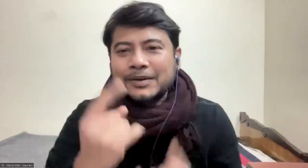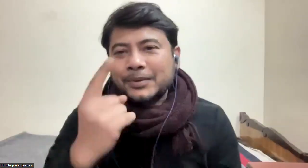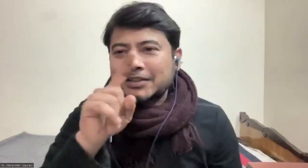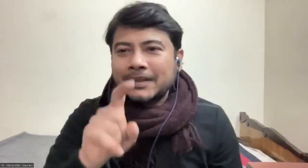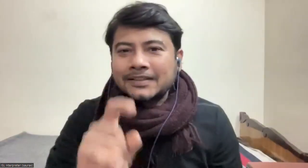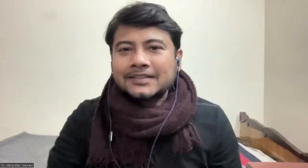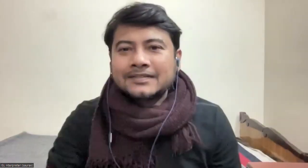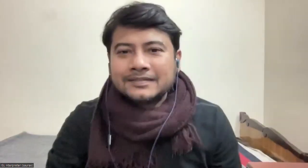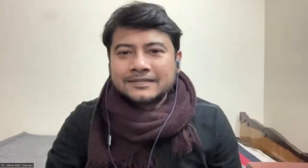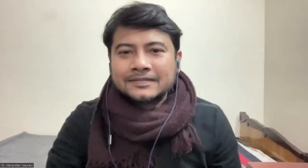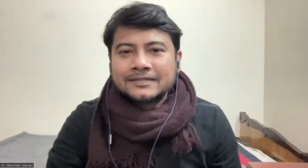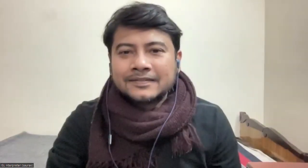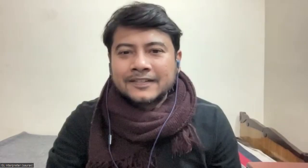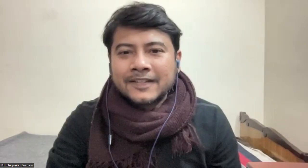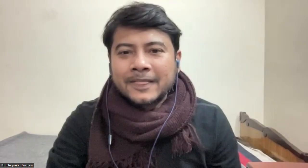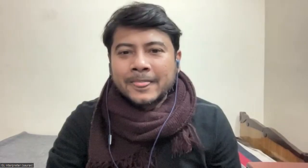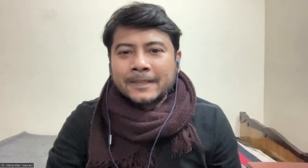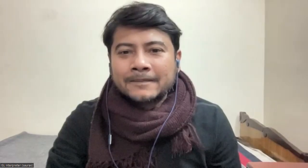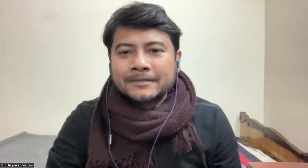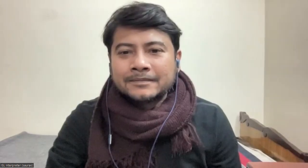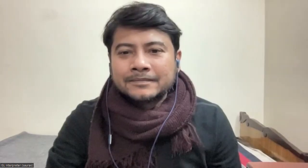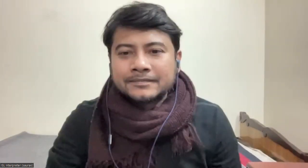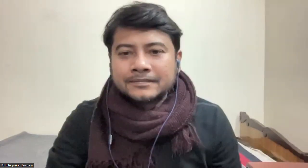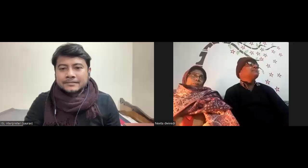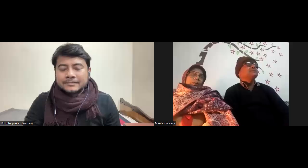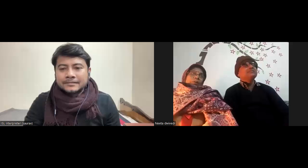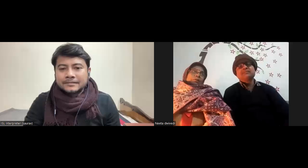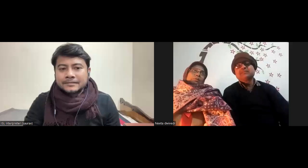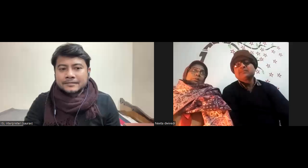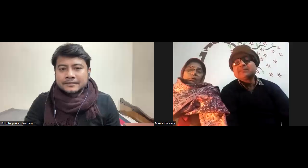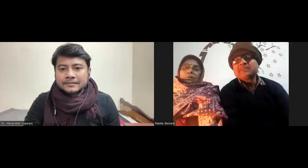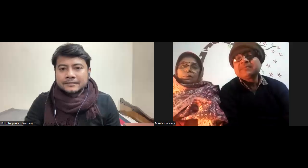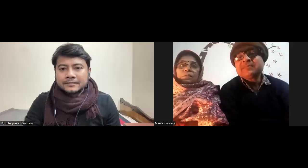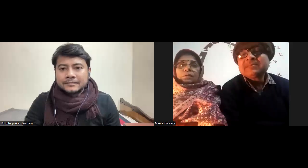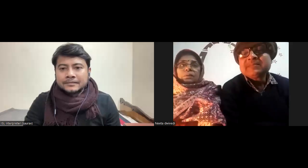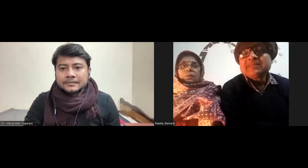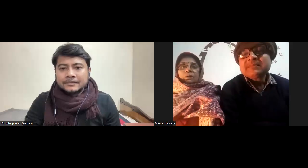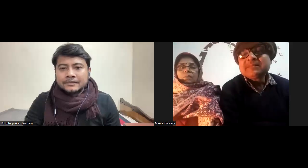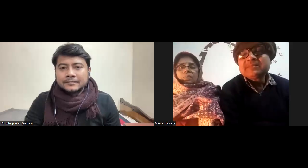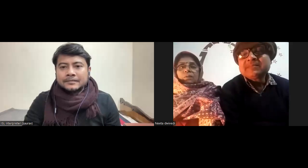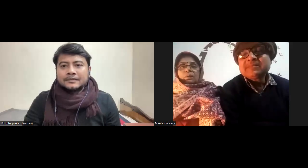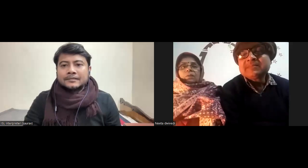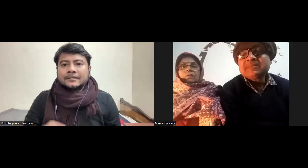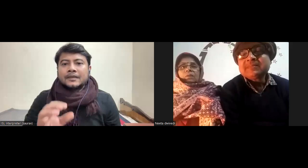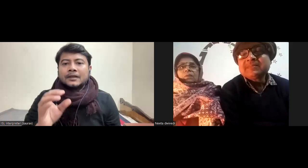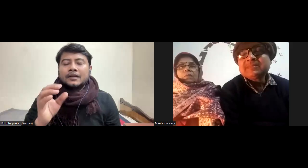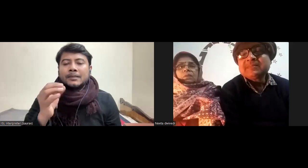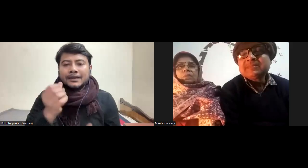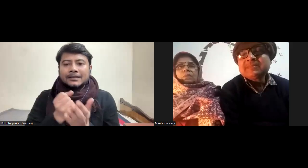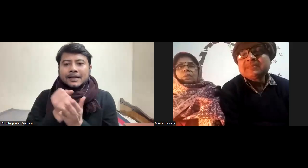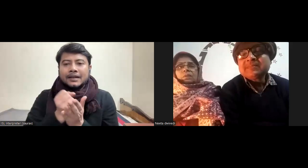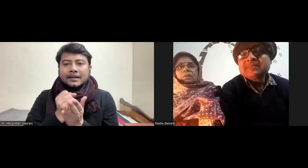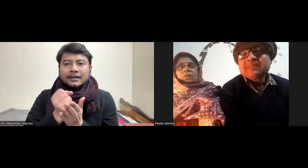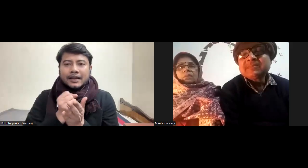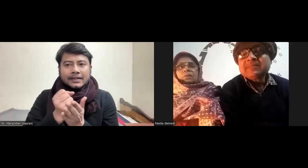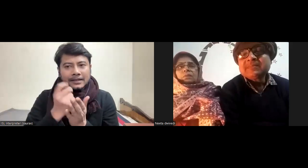Last one question, Mataji. Yeah, are you there on Sunday? I sent a message to Acharya. Will you be there?